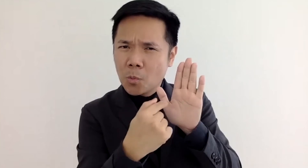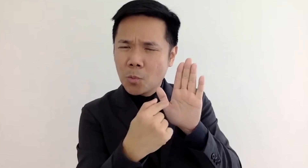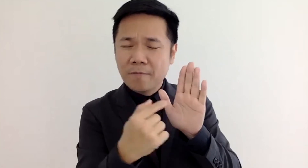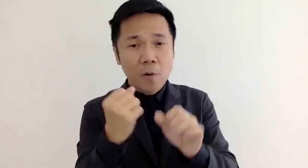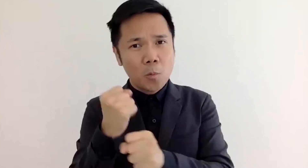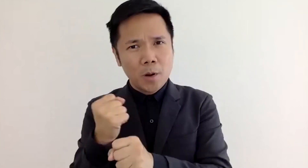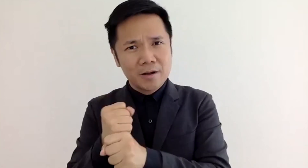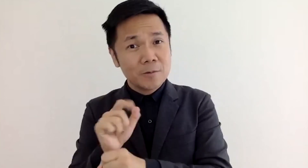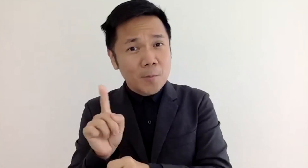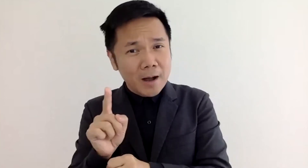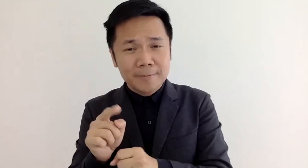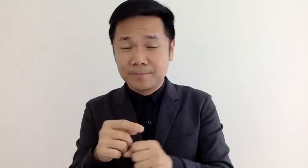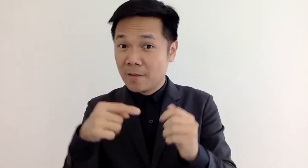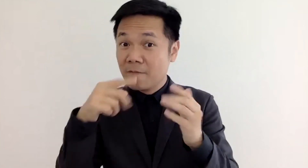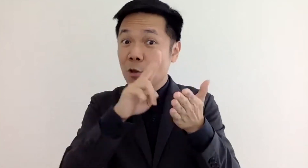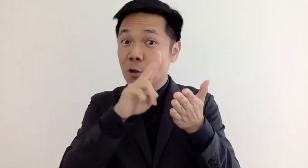employment?